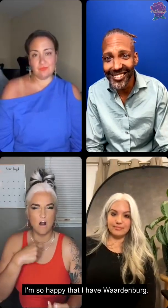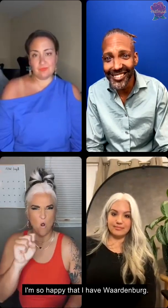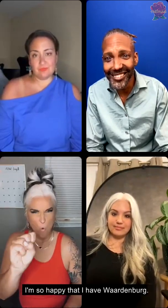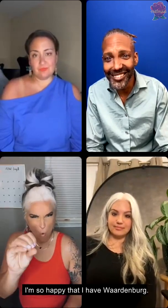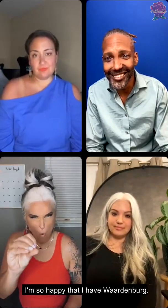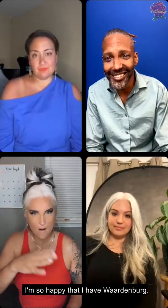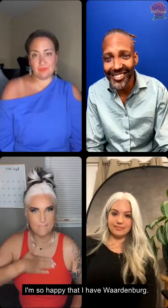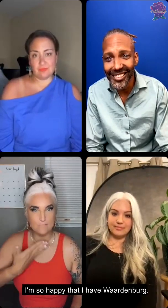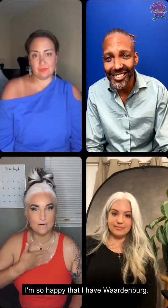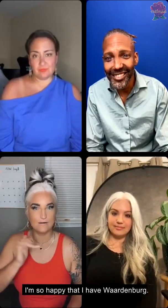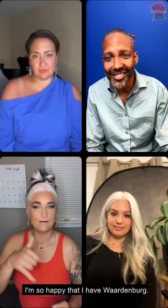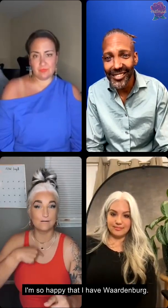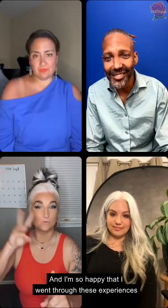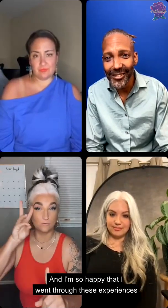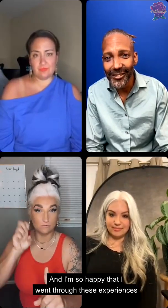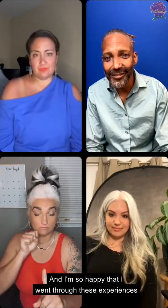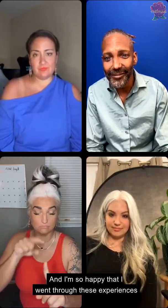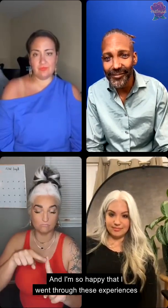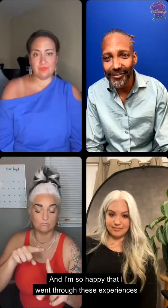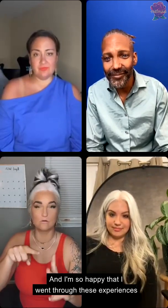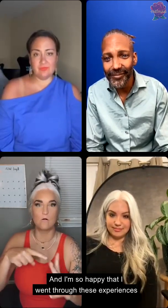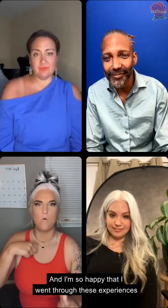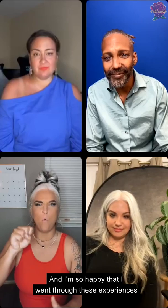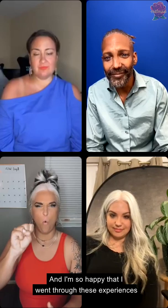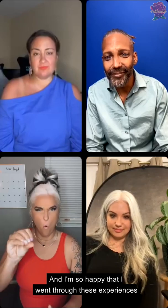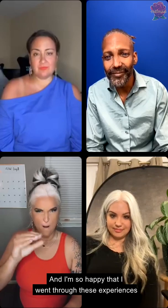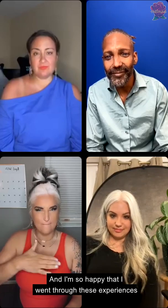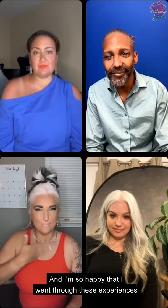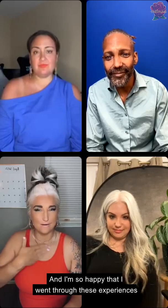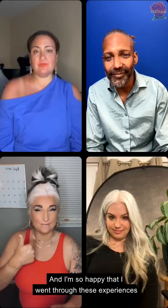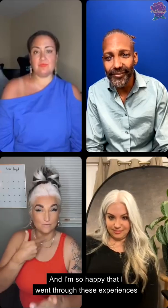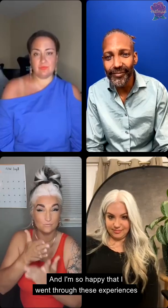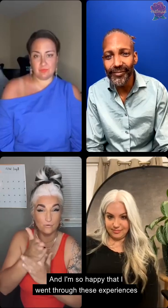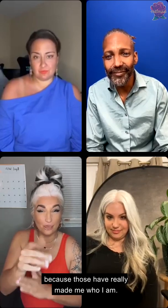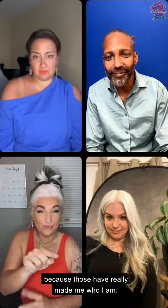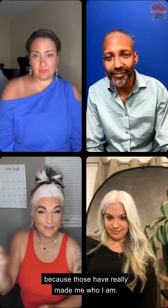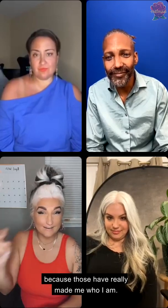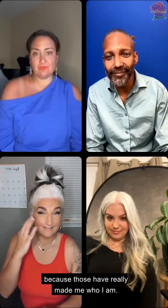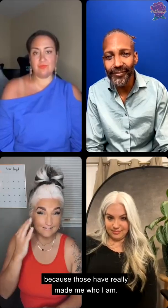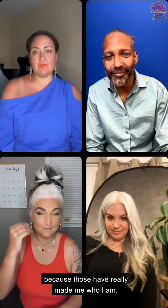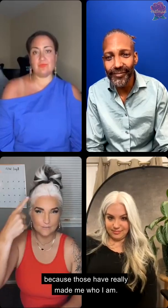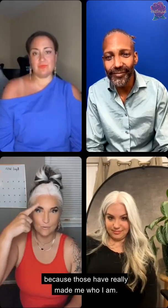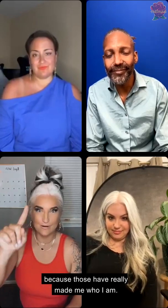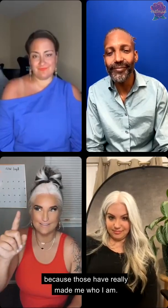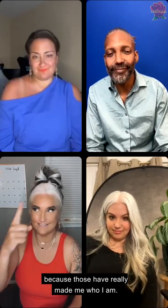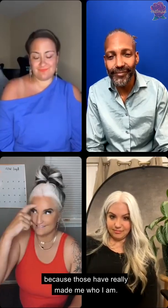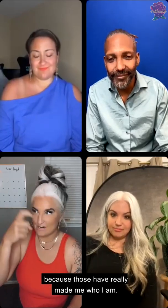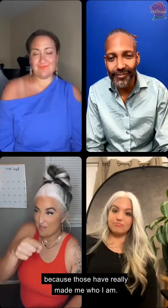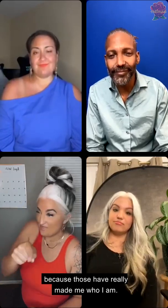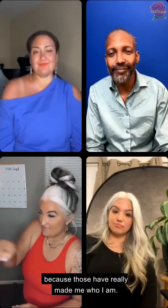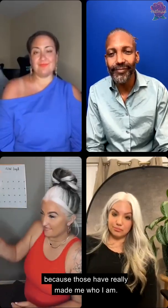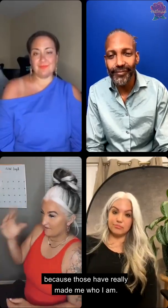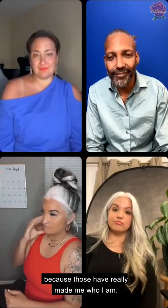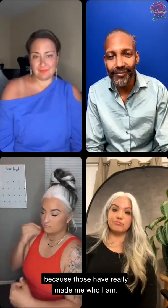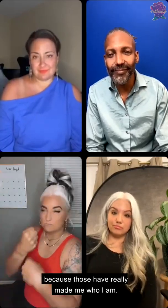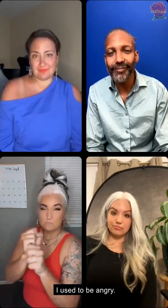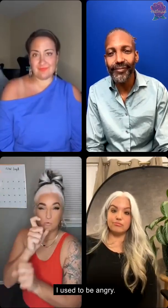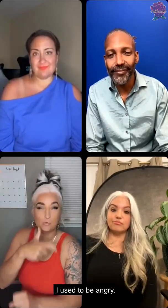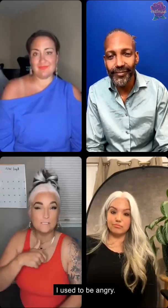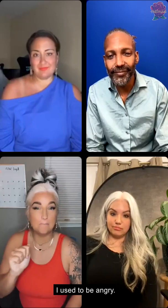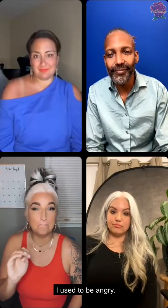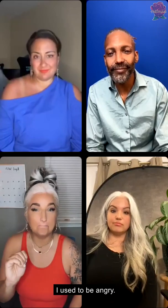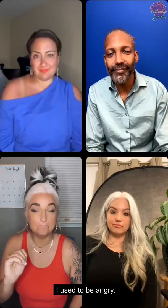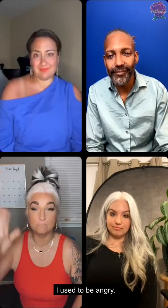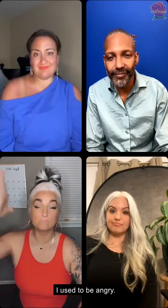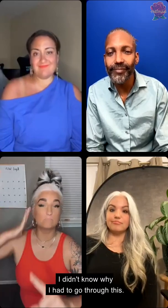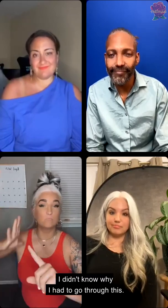I'm so happy that I have Wardenbergs. And I'm so happy that I went through these experiences because those have really made me